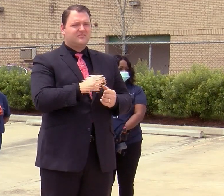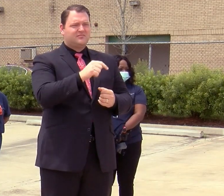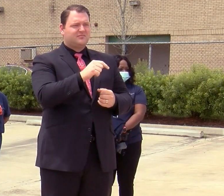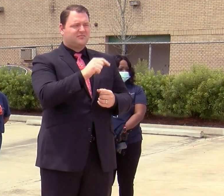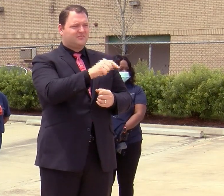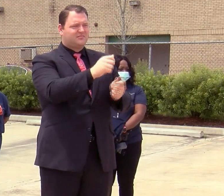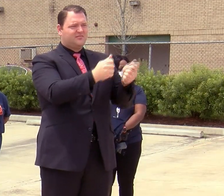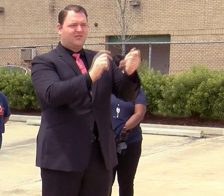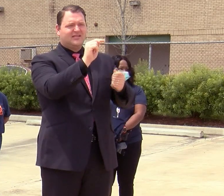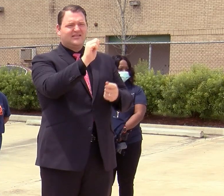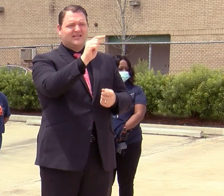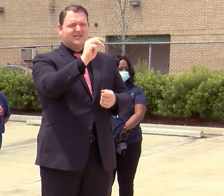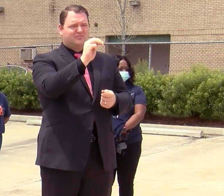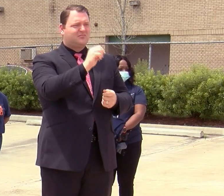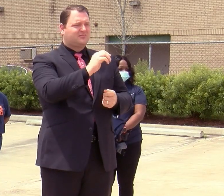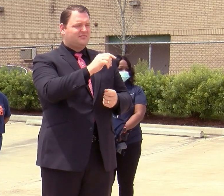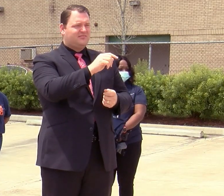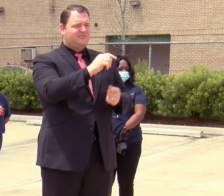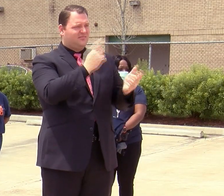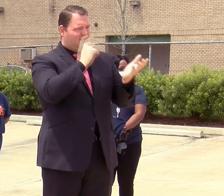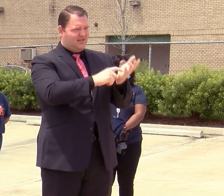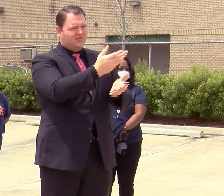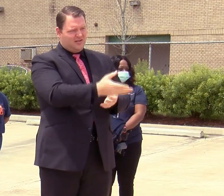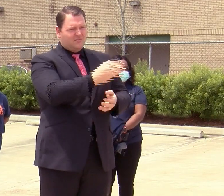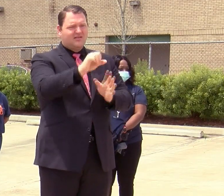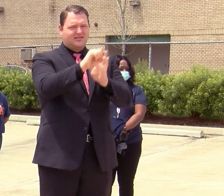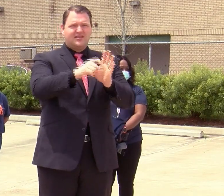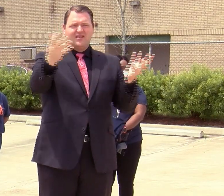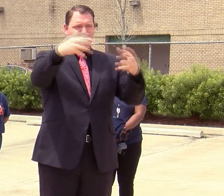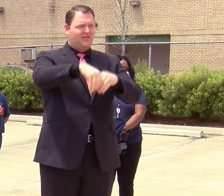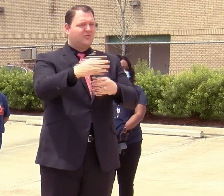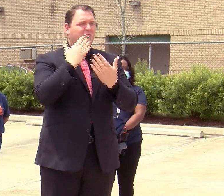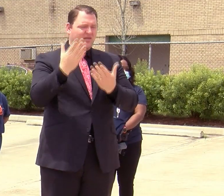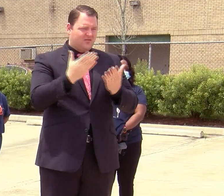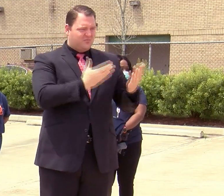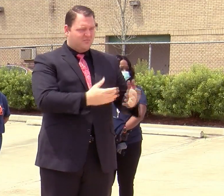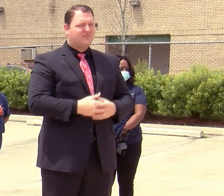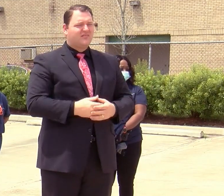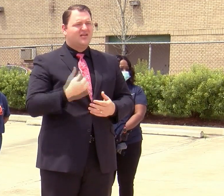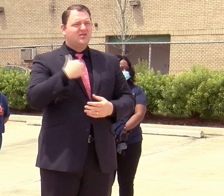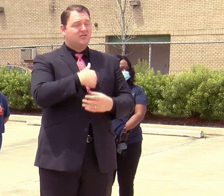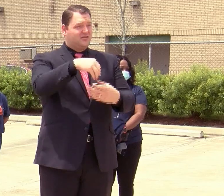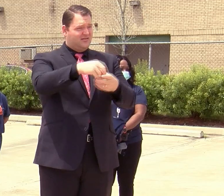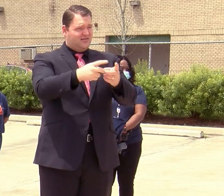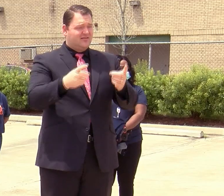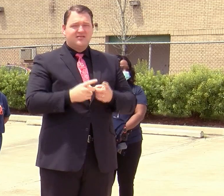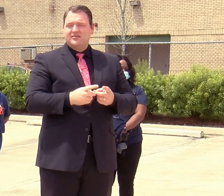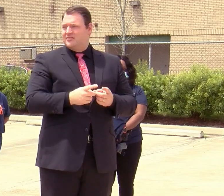over TDM, and so I want to acknowledge them in the state as well. We're in district, this is